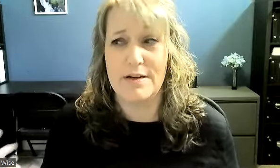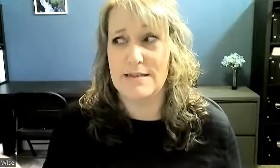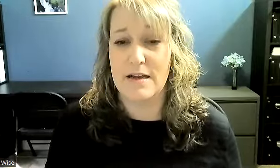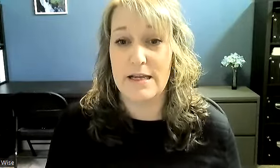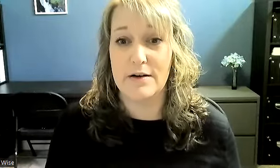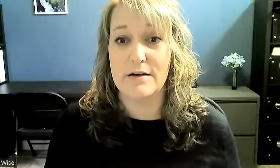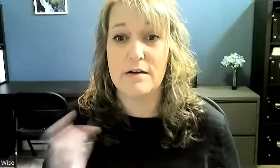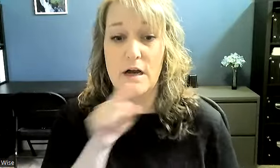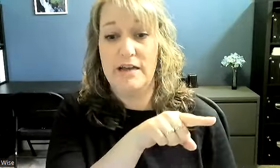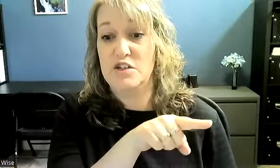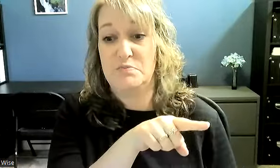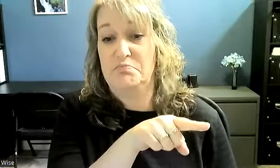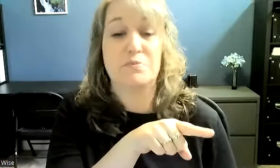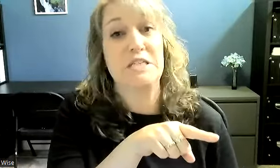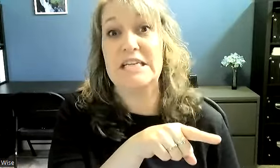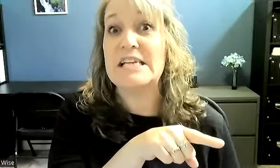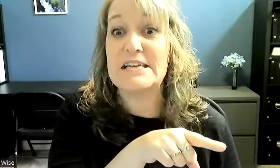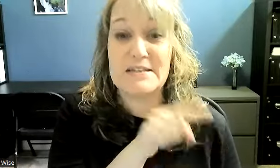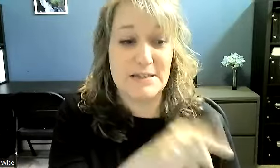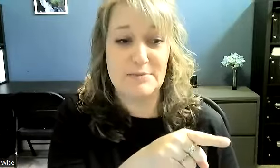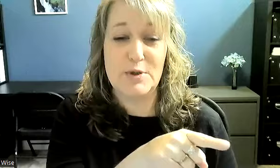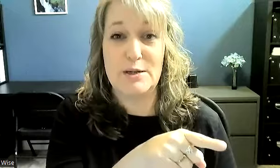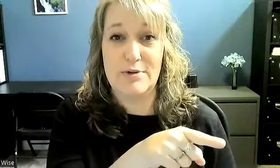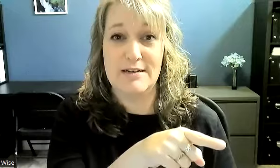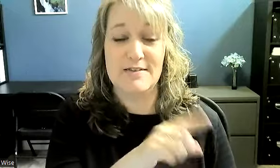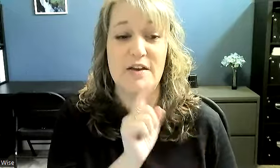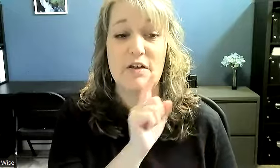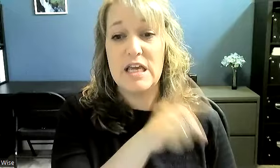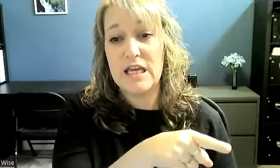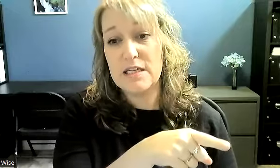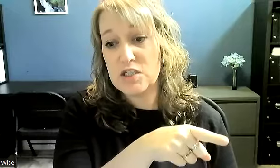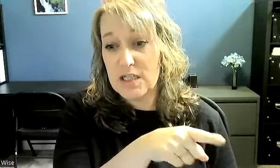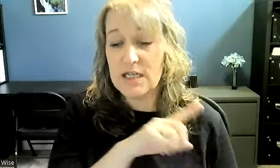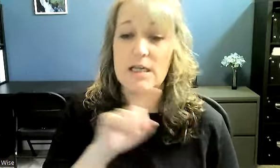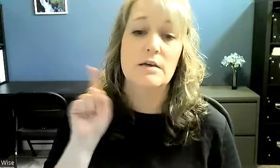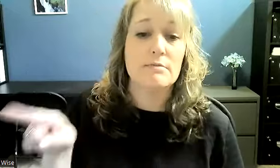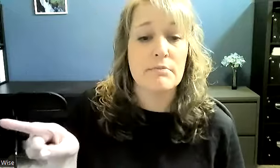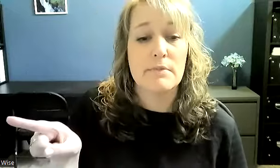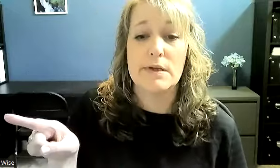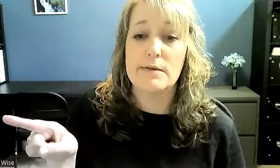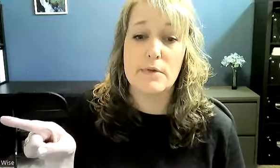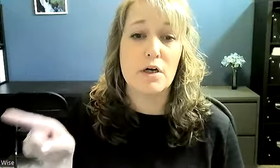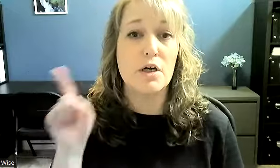he's not here, I can just pretend he is and put him right here. So he, she, him,